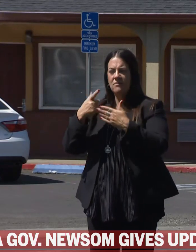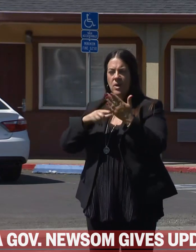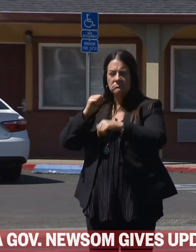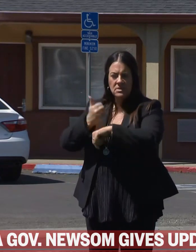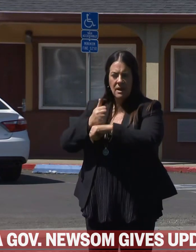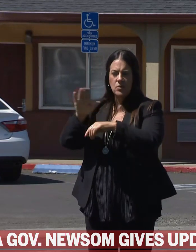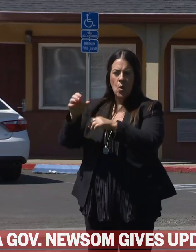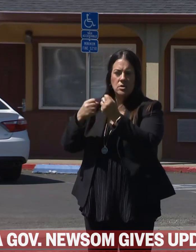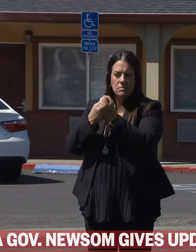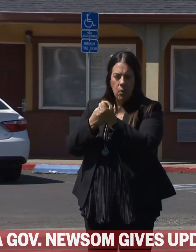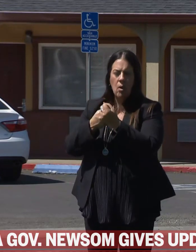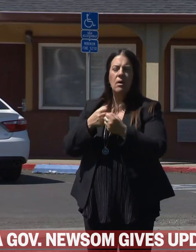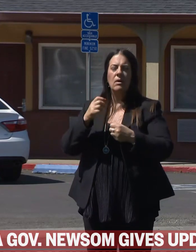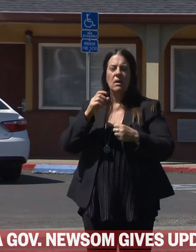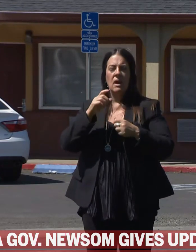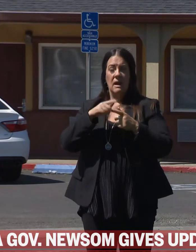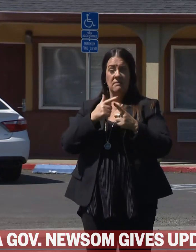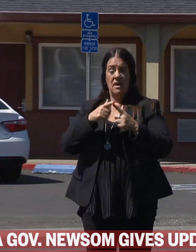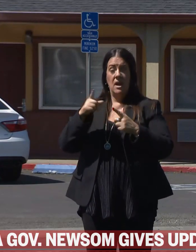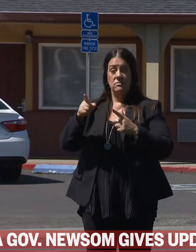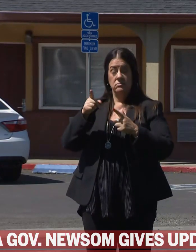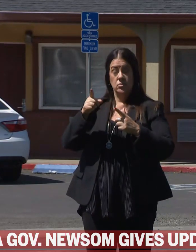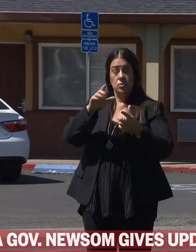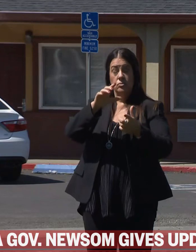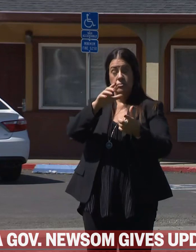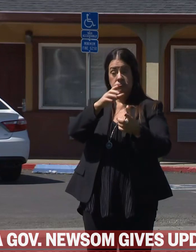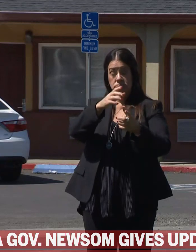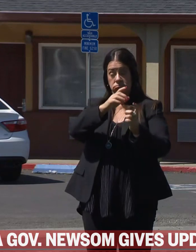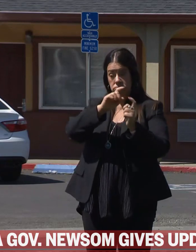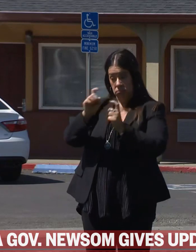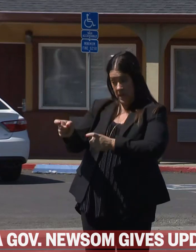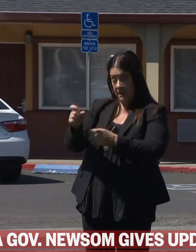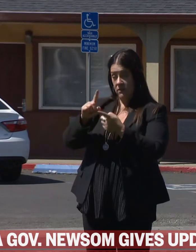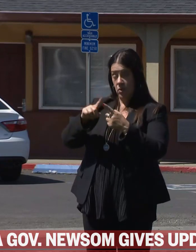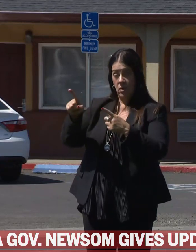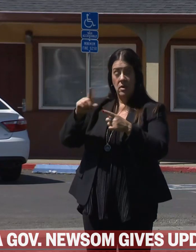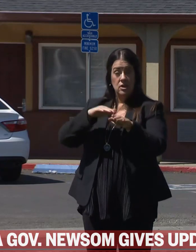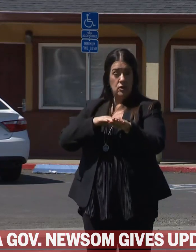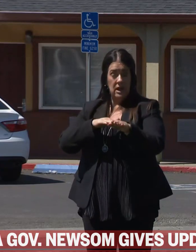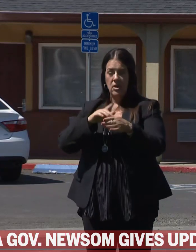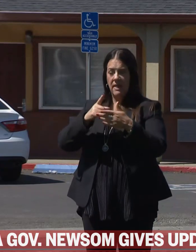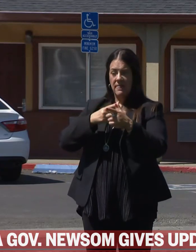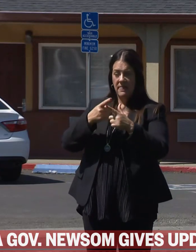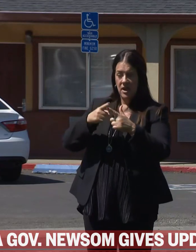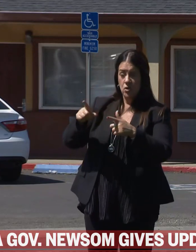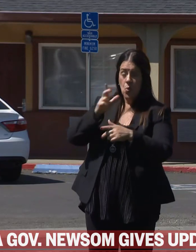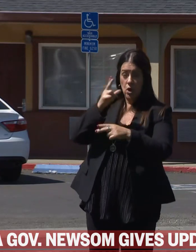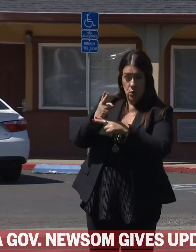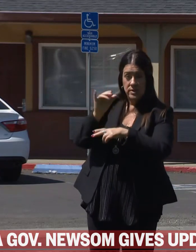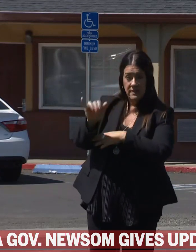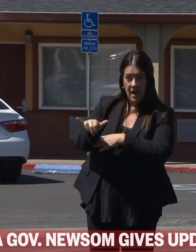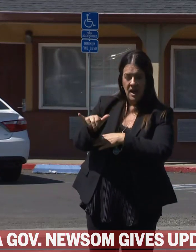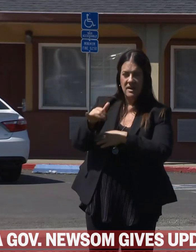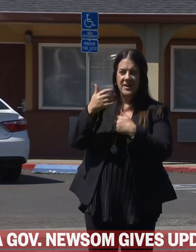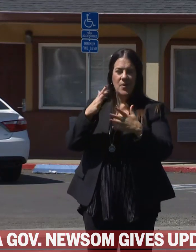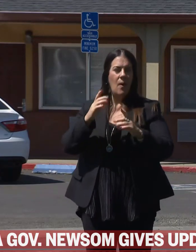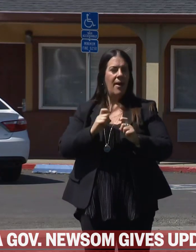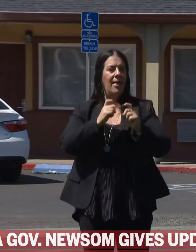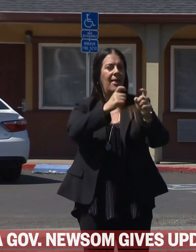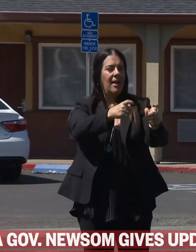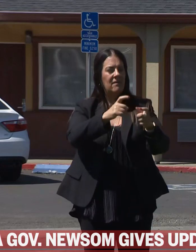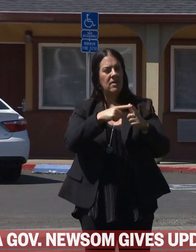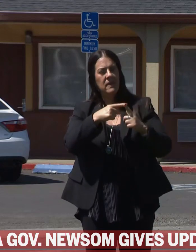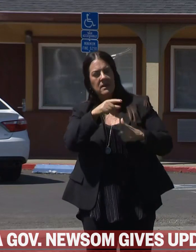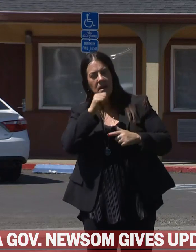So once they take those trailers, they're actually being utilized. There's been some circumstances where we've given trailers and they're not being utilized. So we're doing